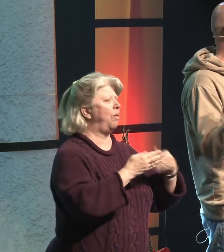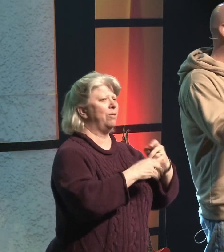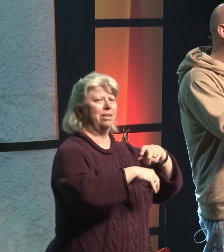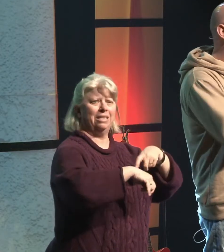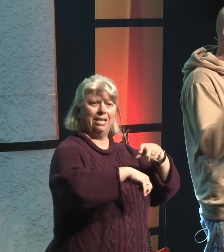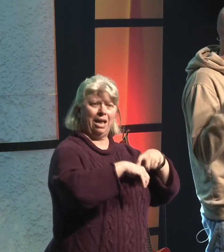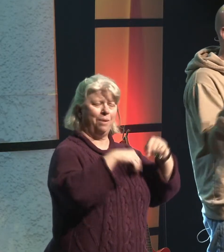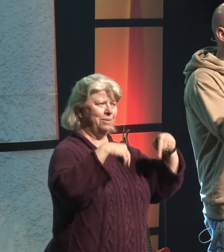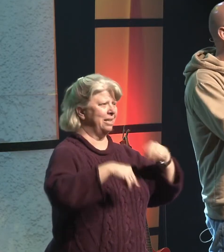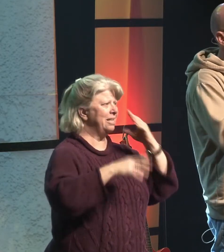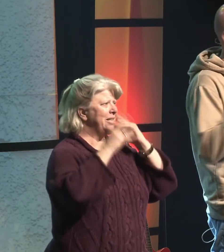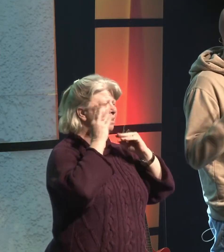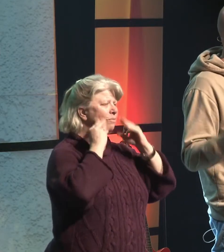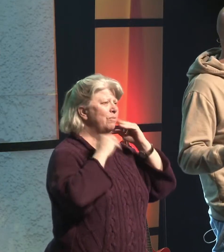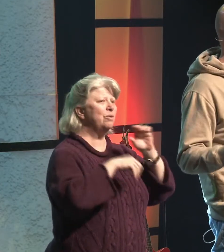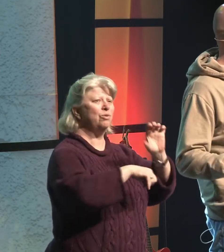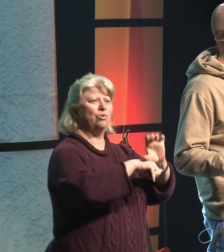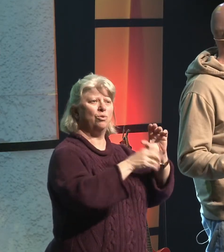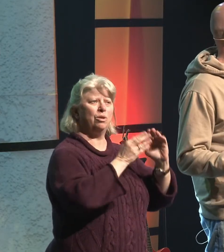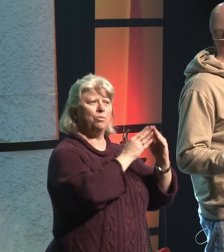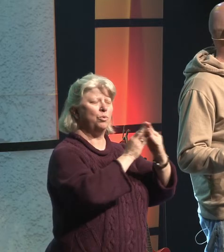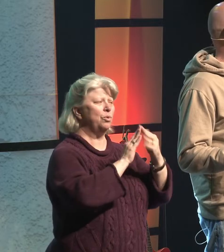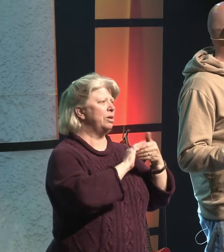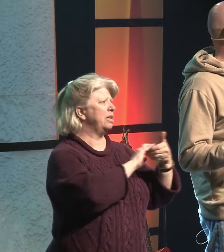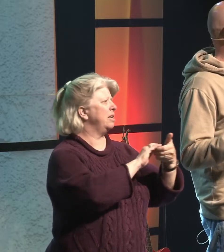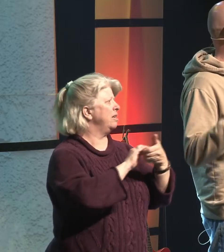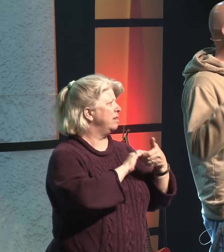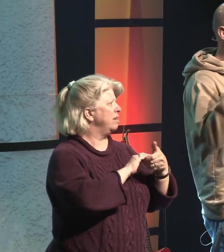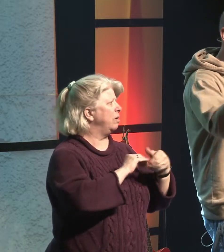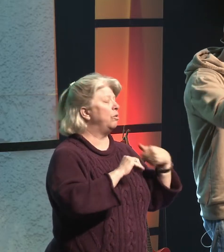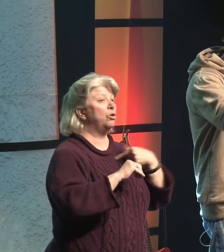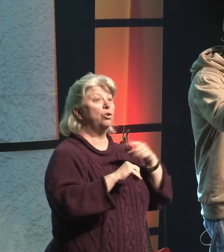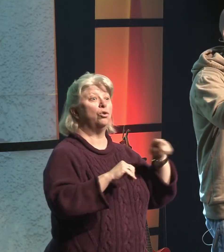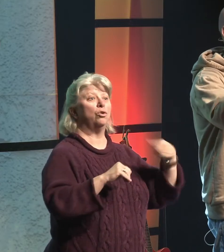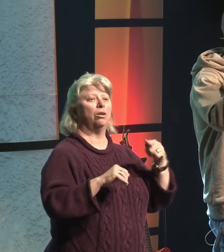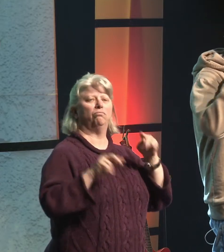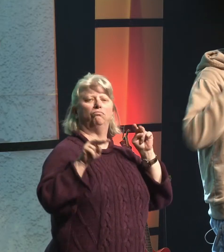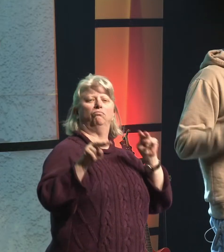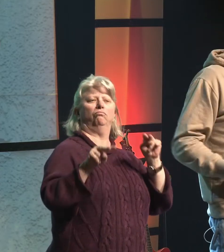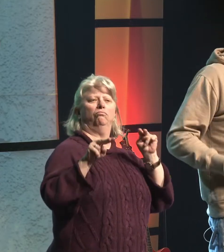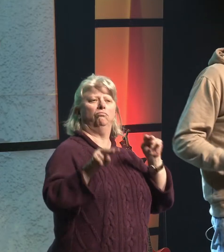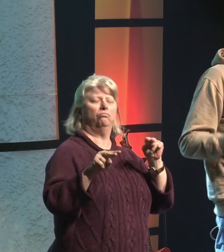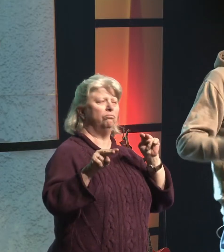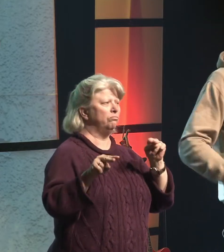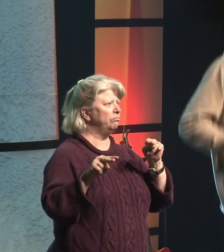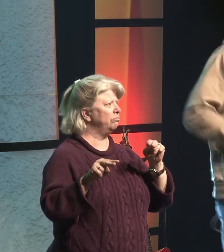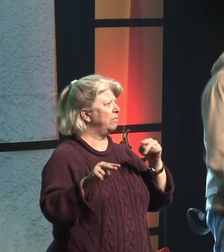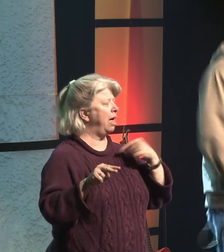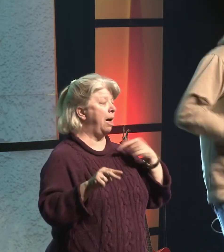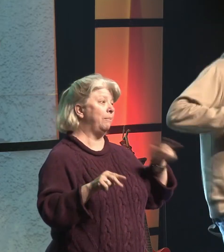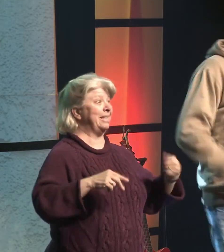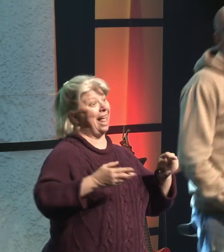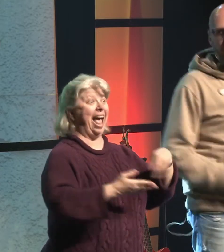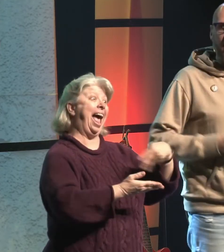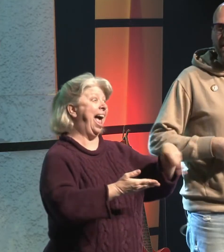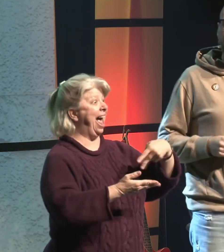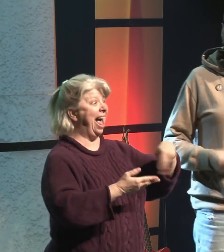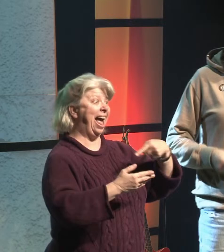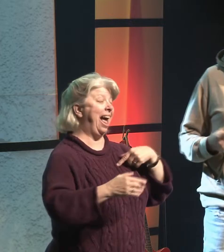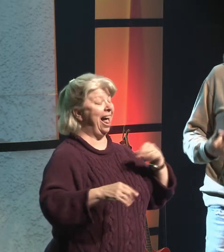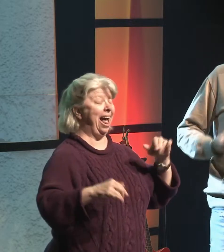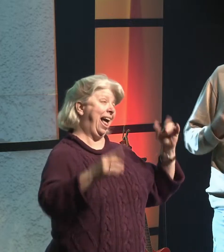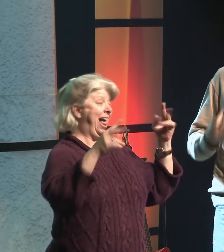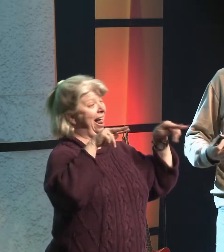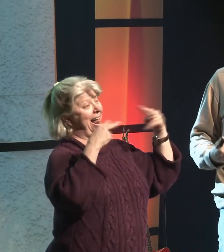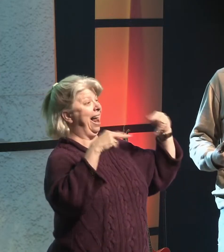in this experience of church community. If we're just spectators and I'm kind of a monkey up here dancing for everybody, you